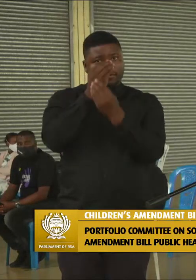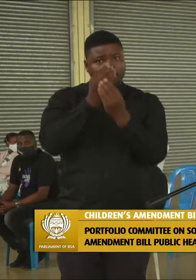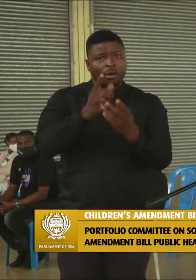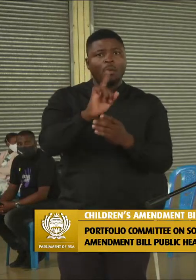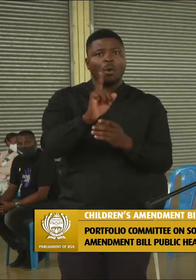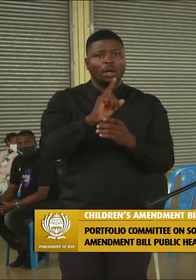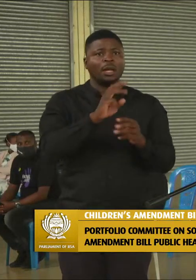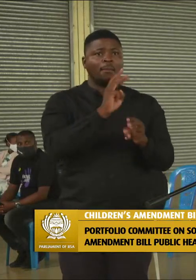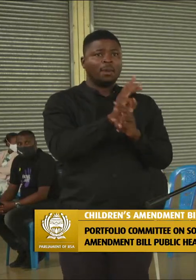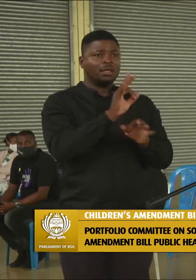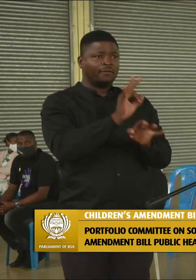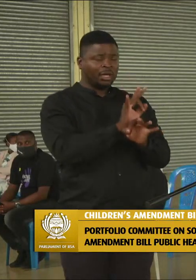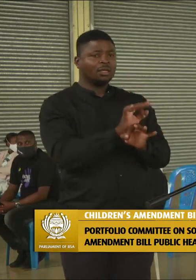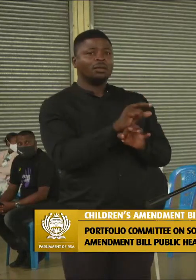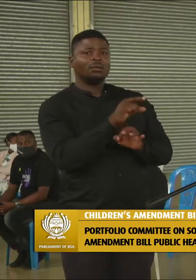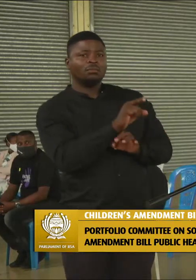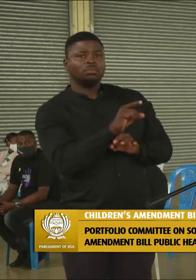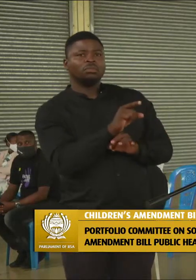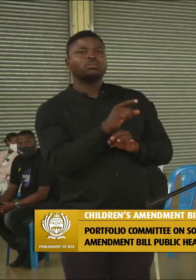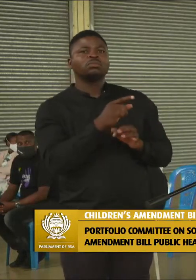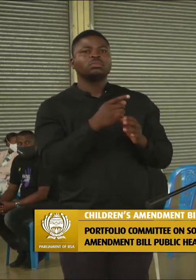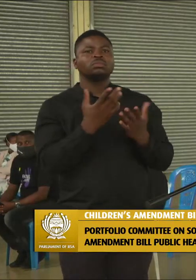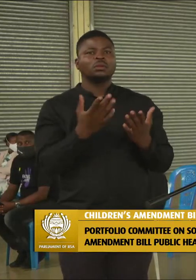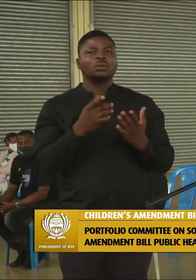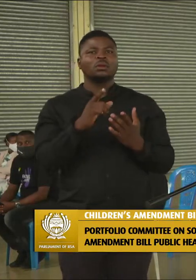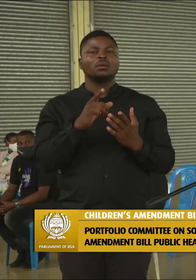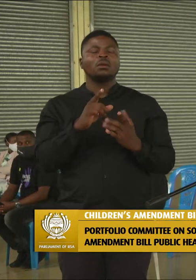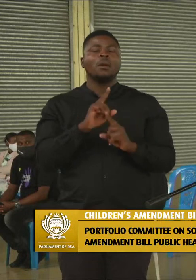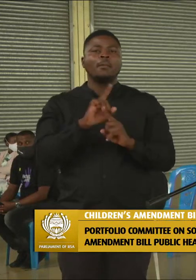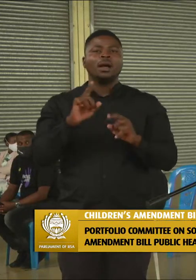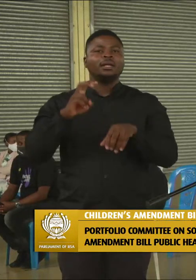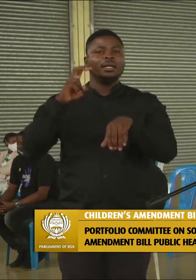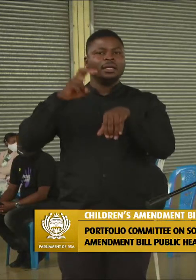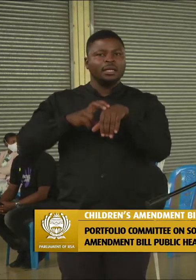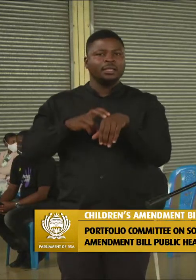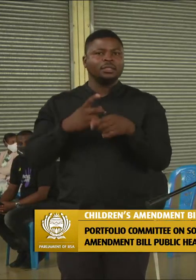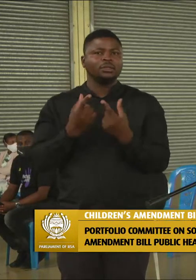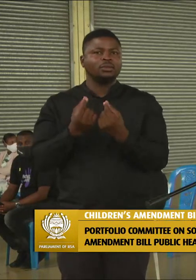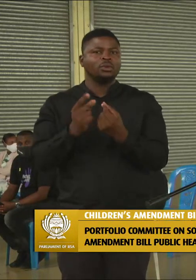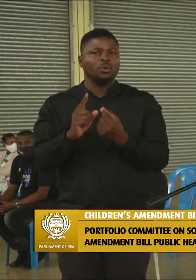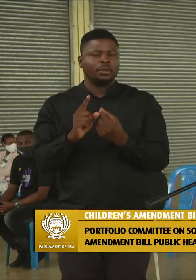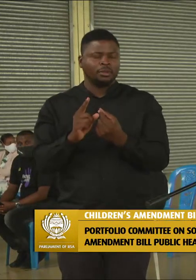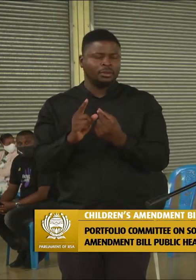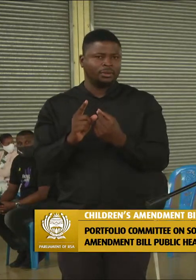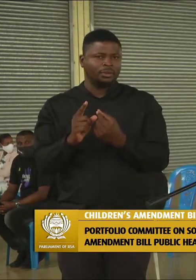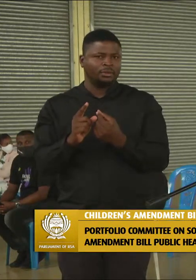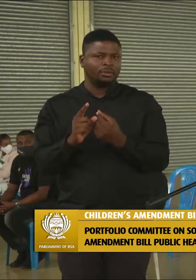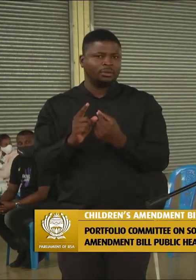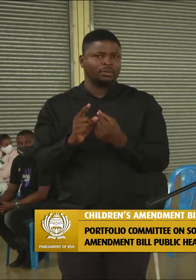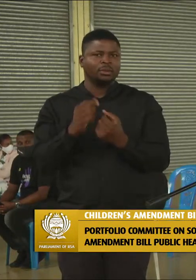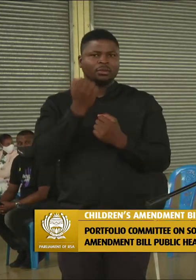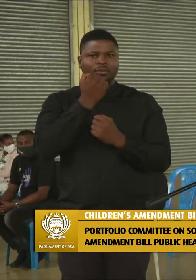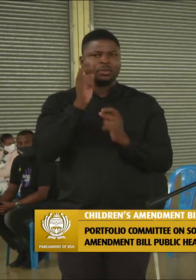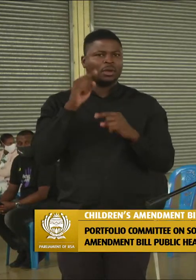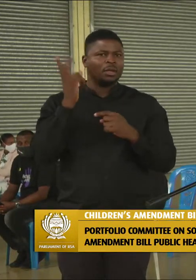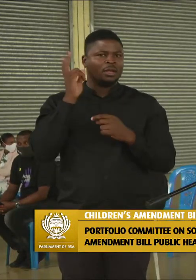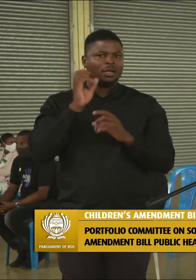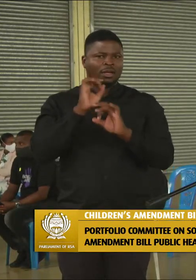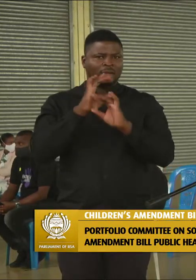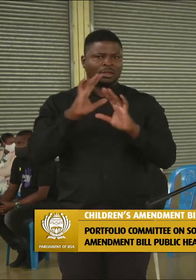players okwama-social worker ayadinga ukuthi abophezelwe umthetho ukuthi ayiremove